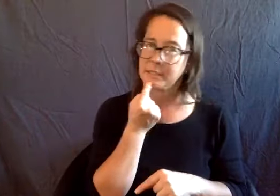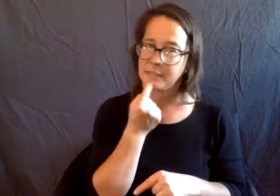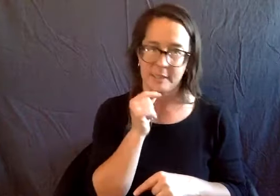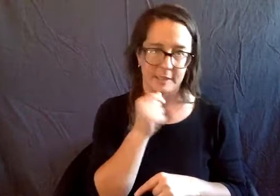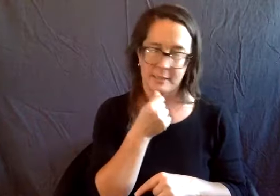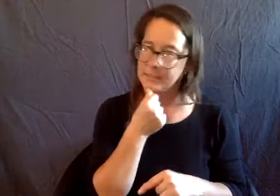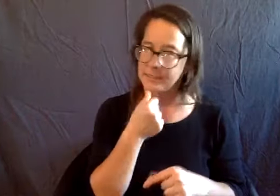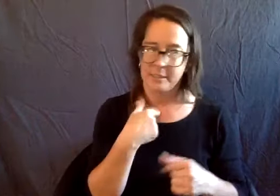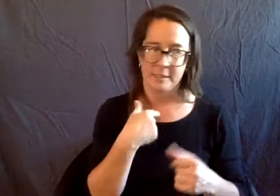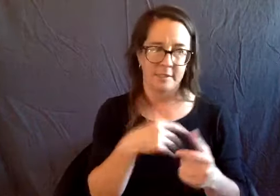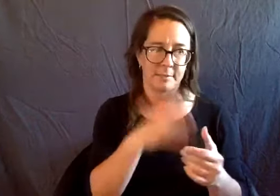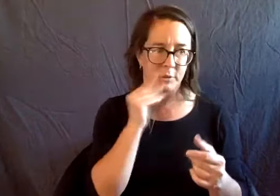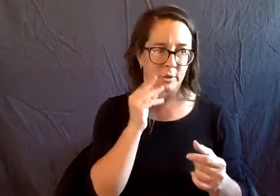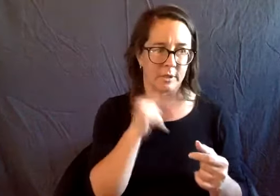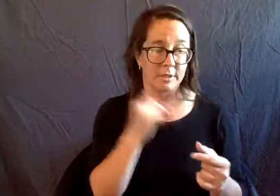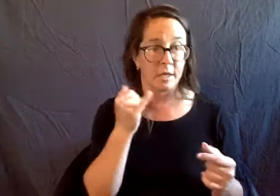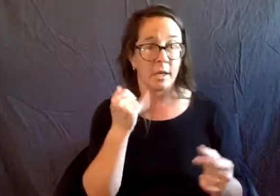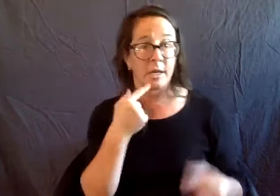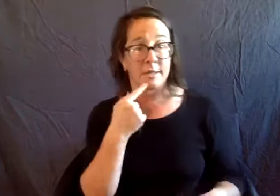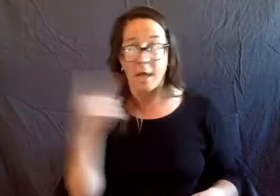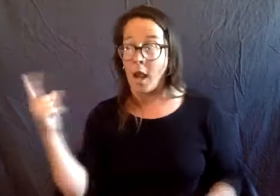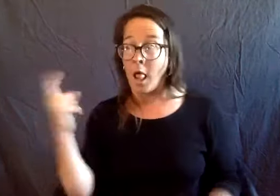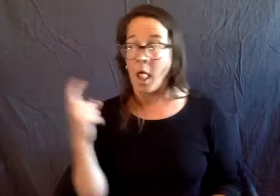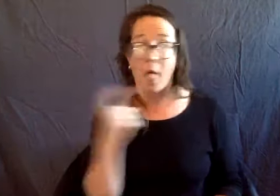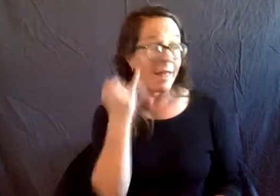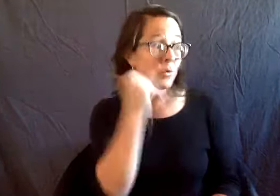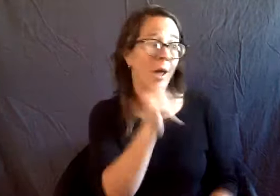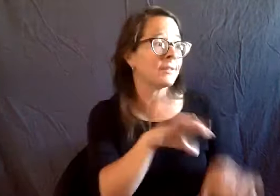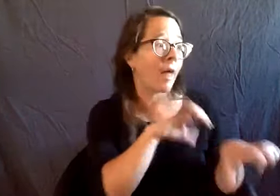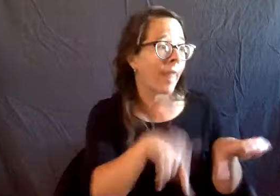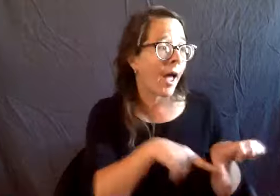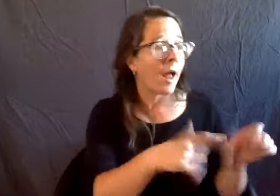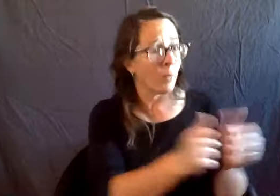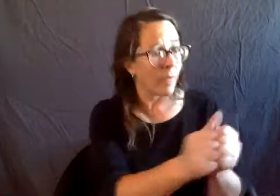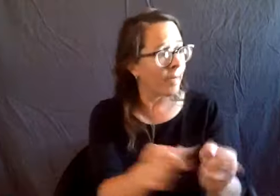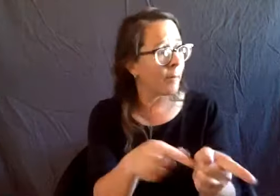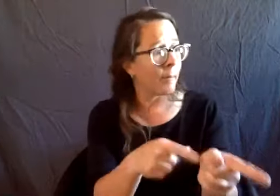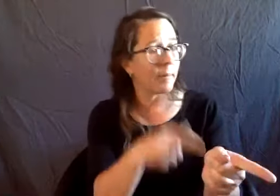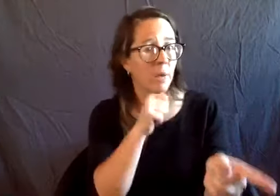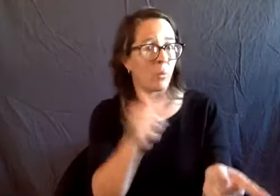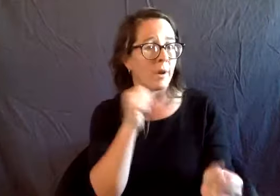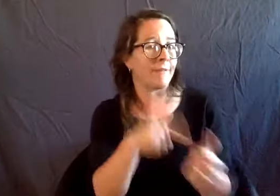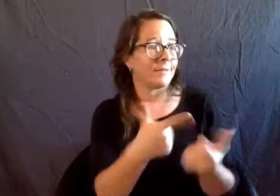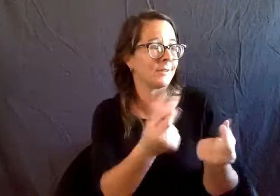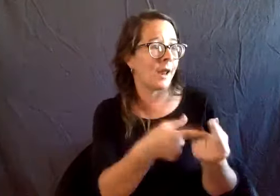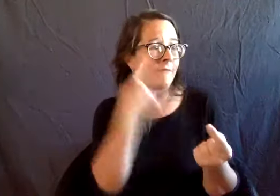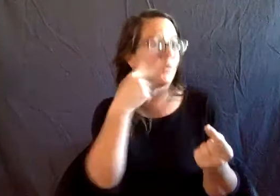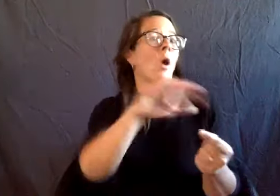experience. And he said, if you had not done that for him, then he wouldn't have done it for so-and-so wouldn't have done it for me.